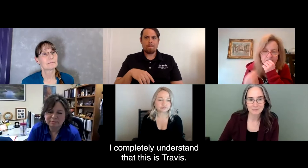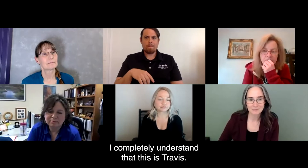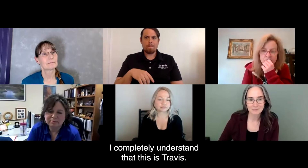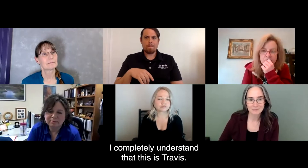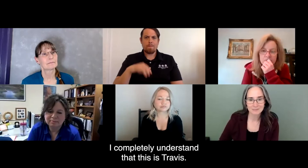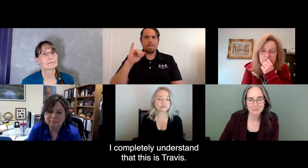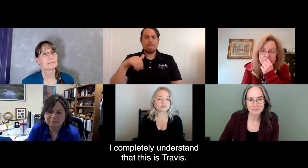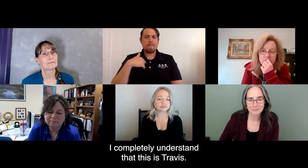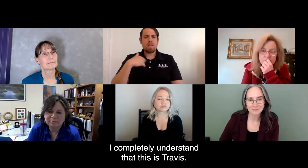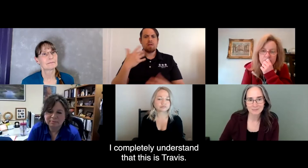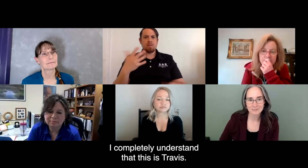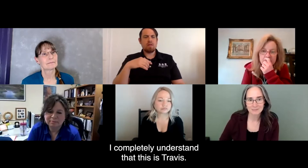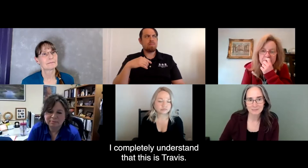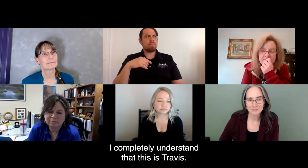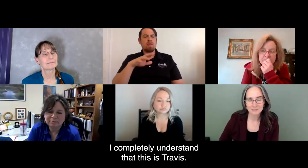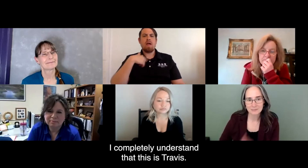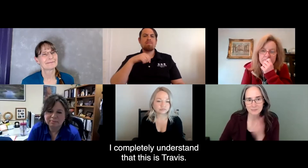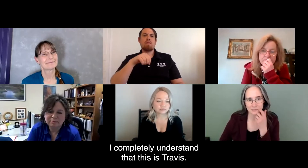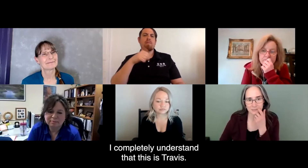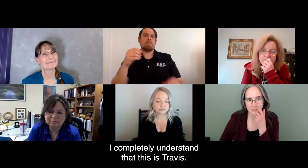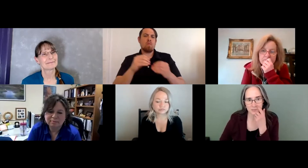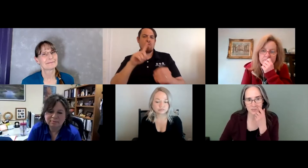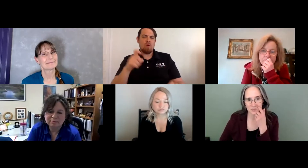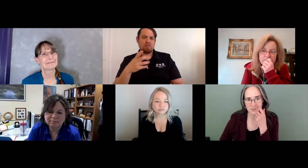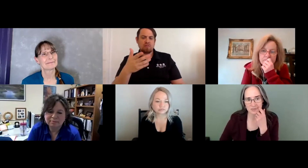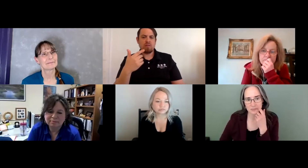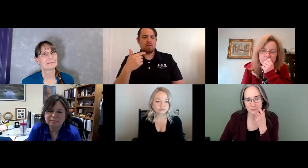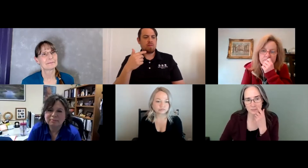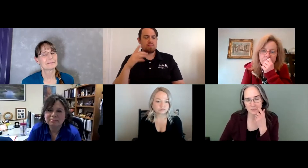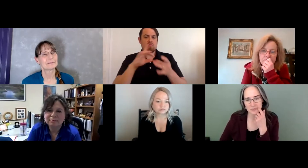I completely understand that. This is Travis.